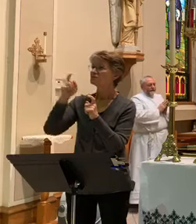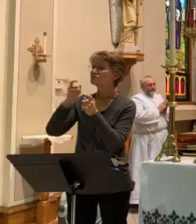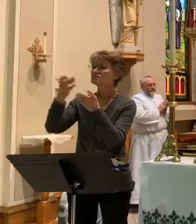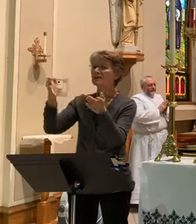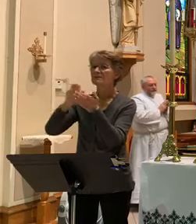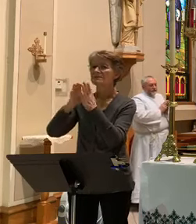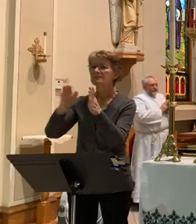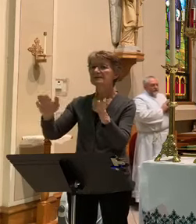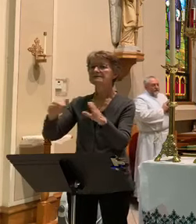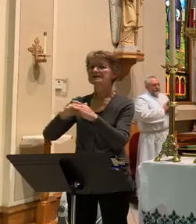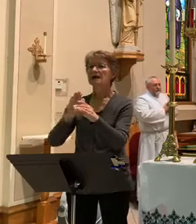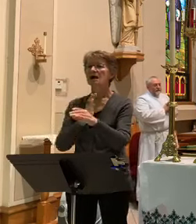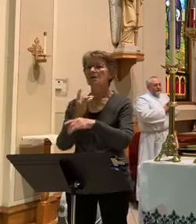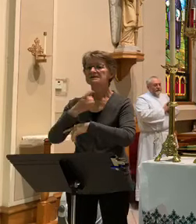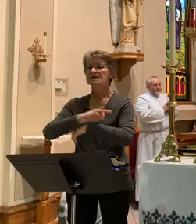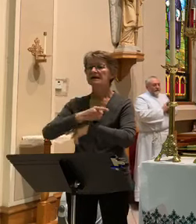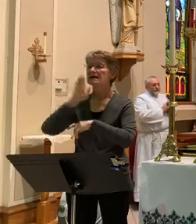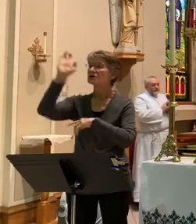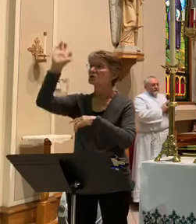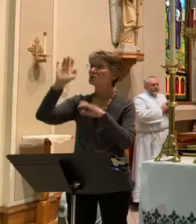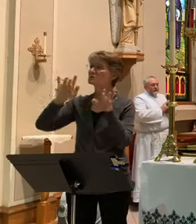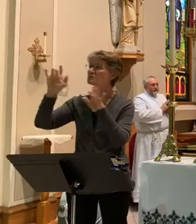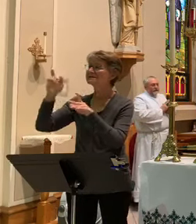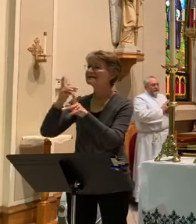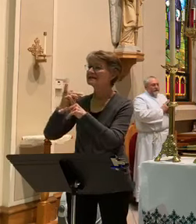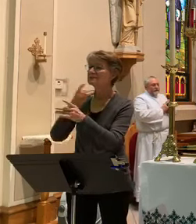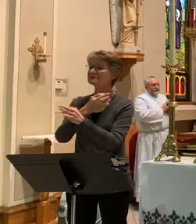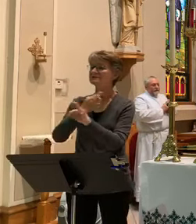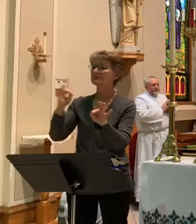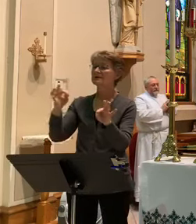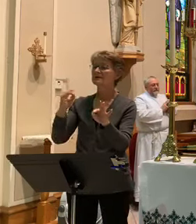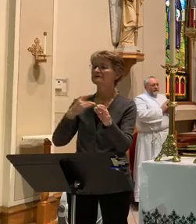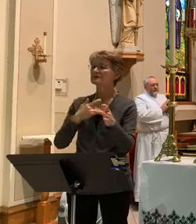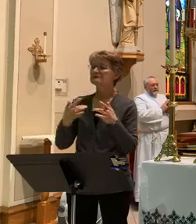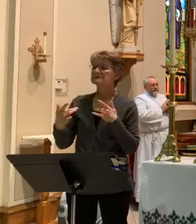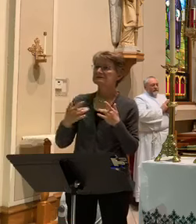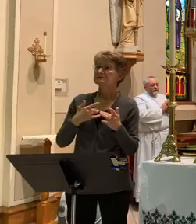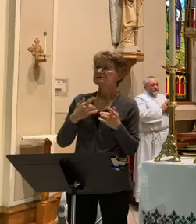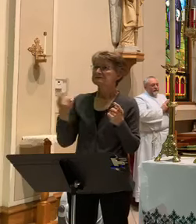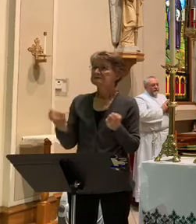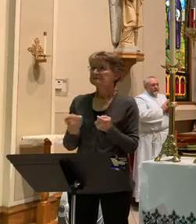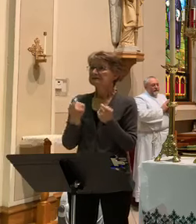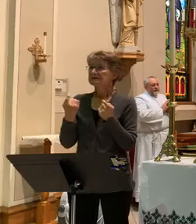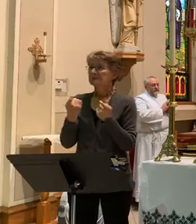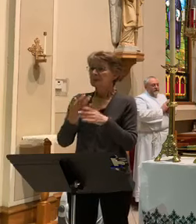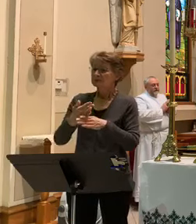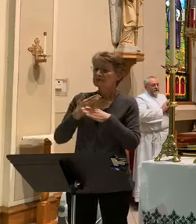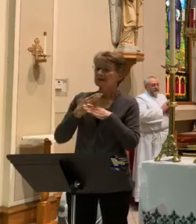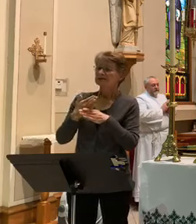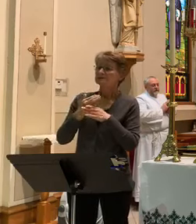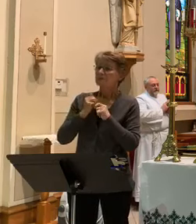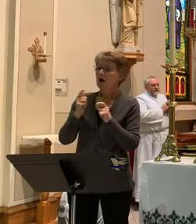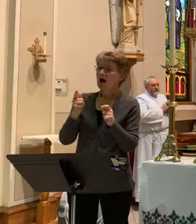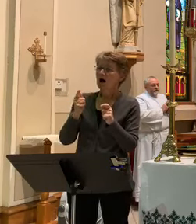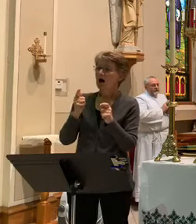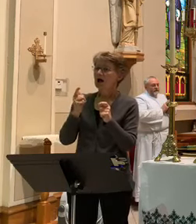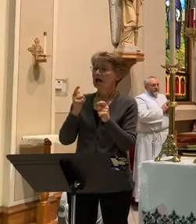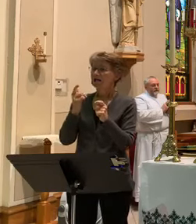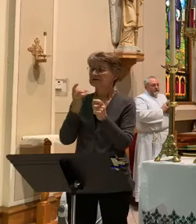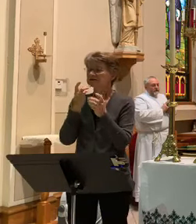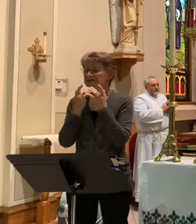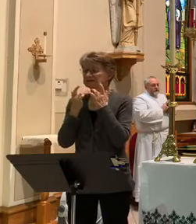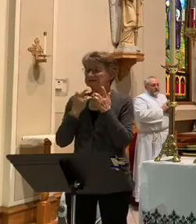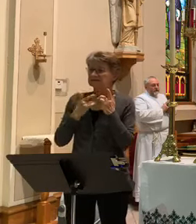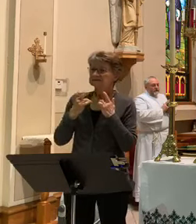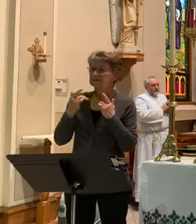grant peace in our days. In your mercy, keep us free from sin. Protect us from all distress, as we